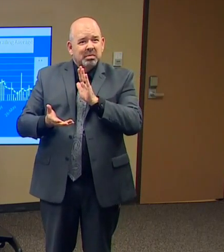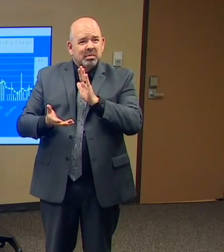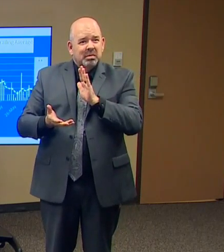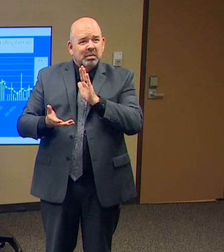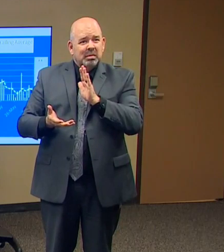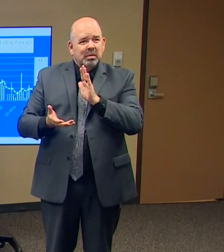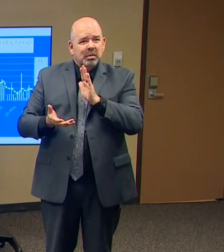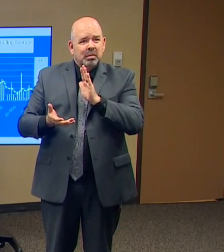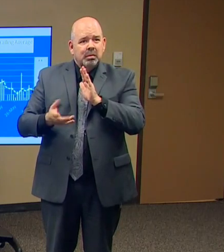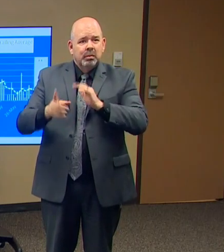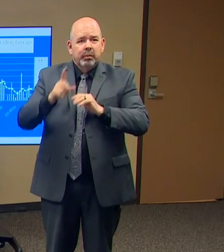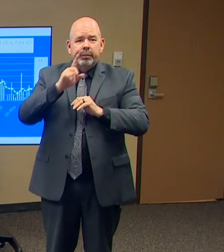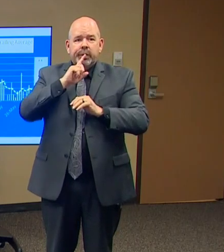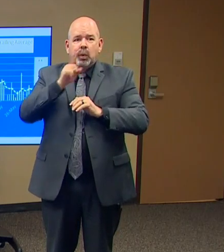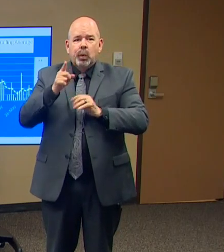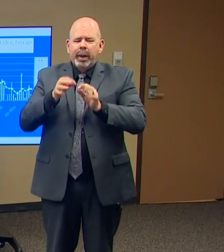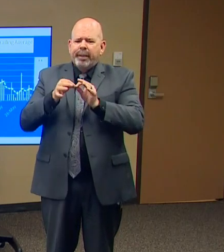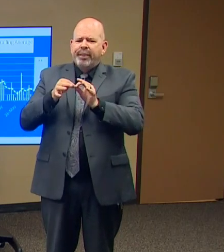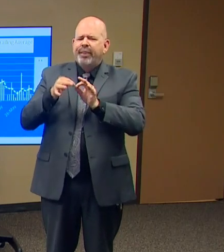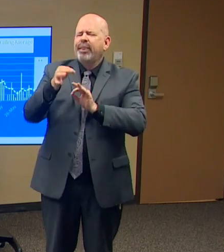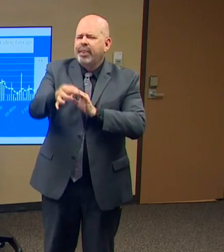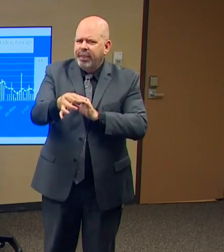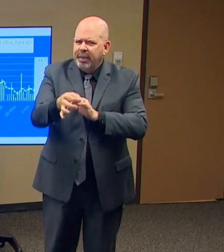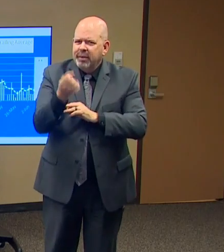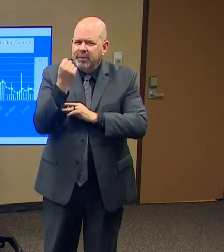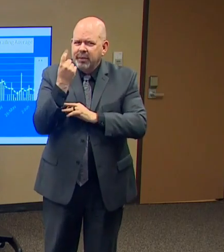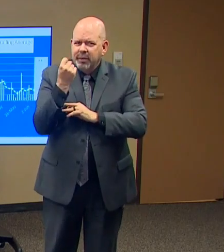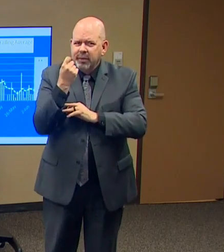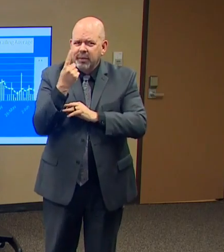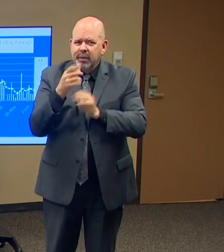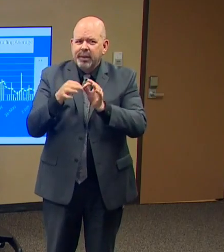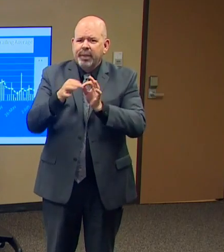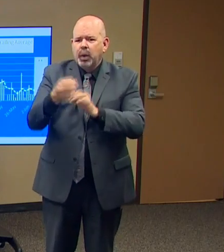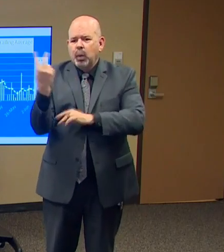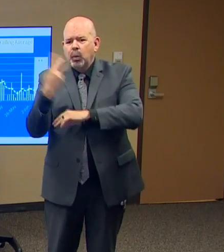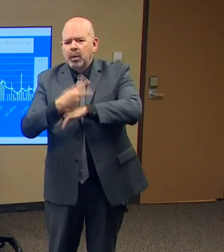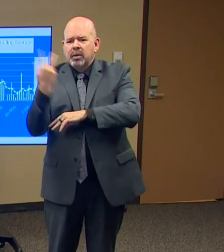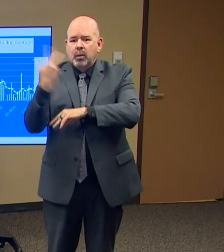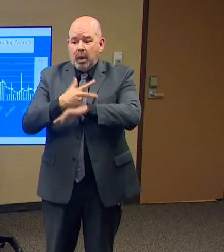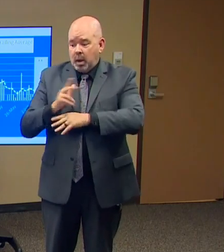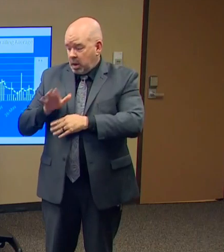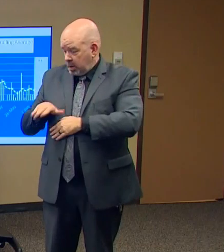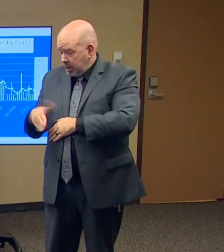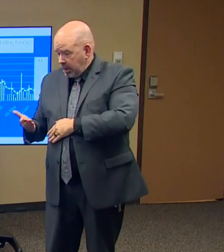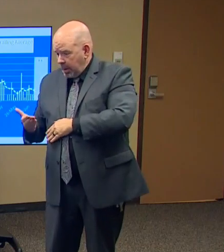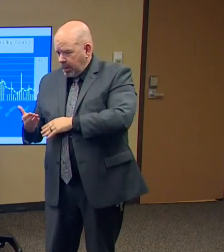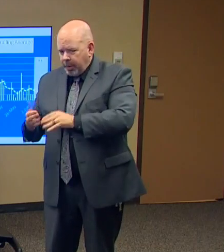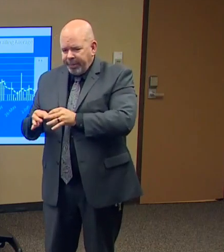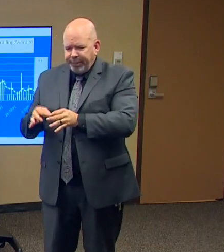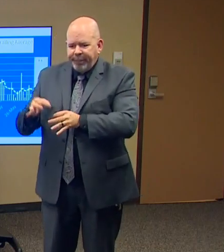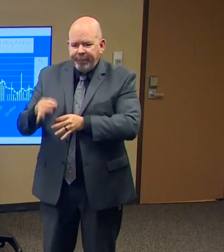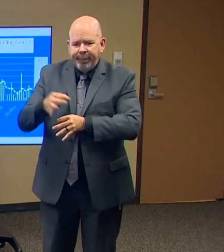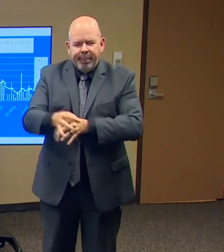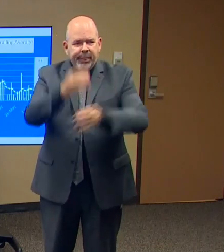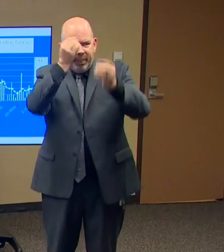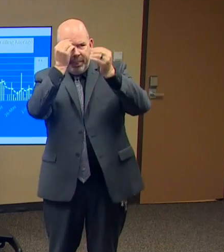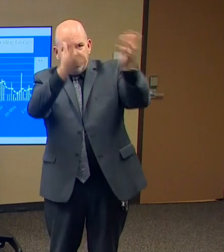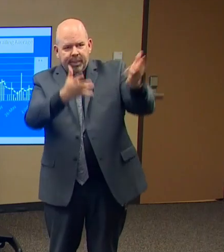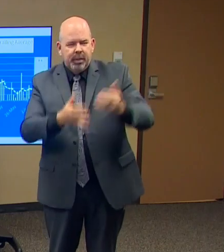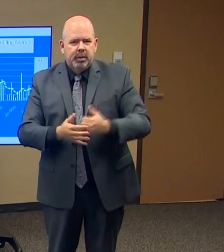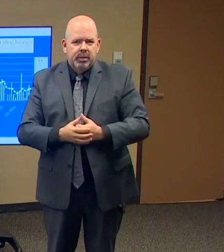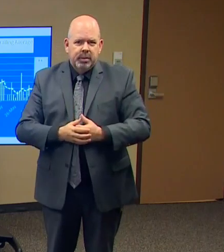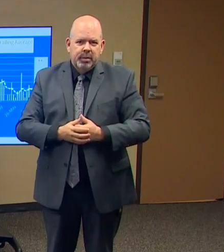a delay in some of that reporting, so some of the latter week to 10 days are delayed, and we keep filling them in as we